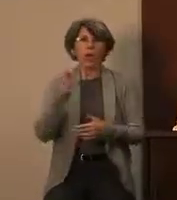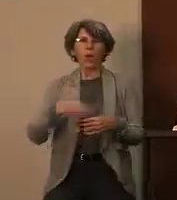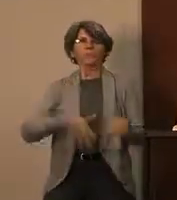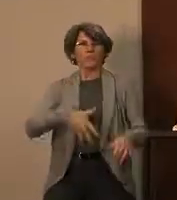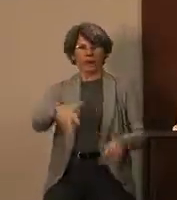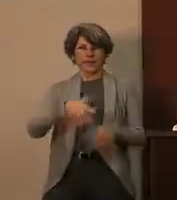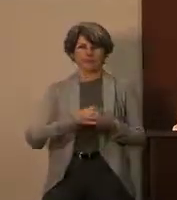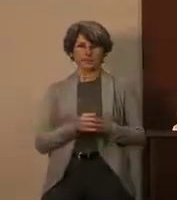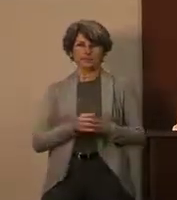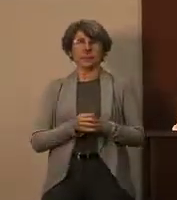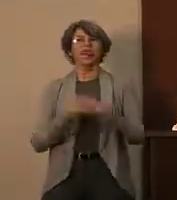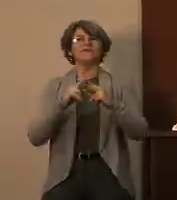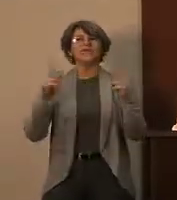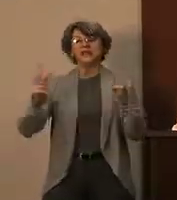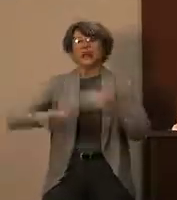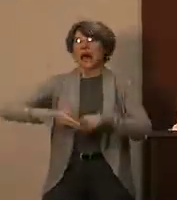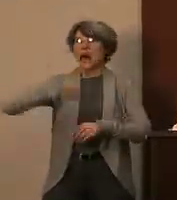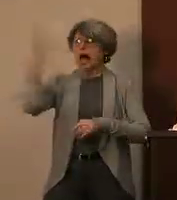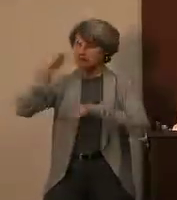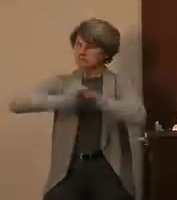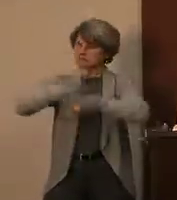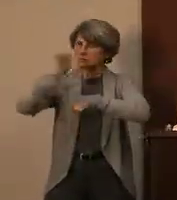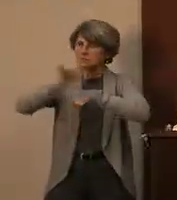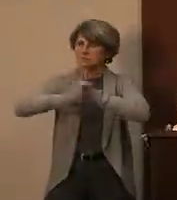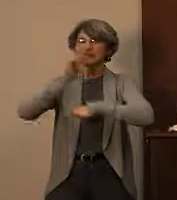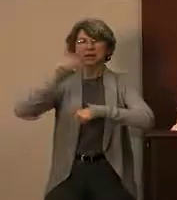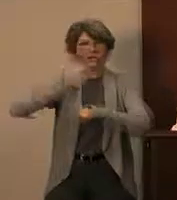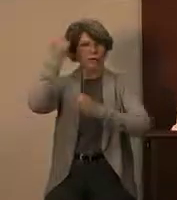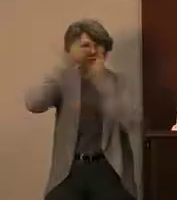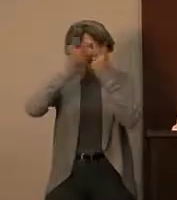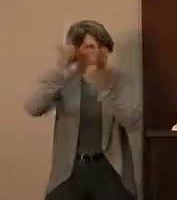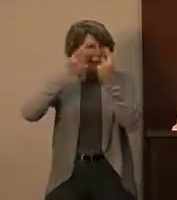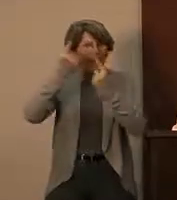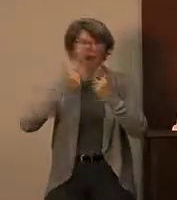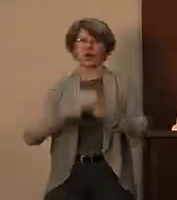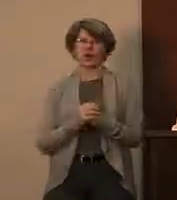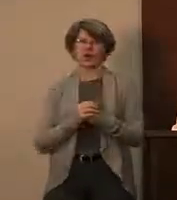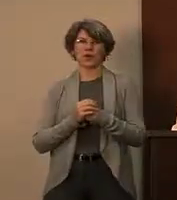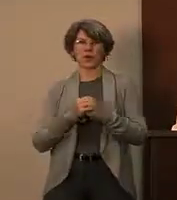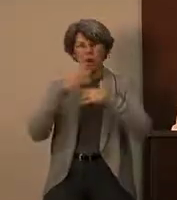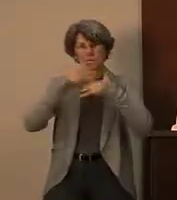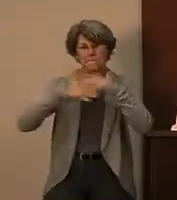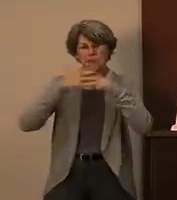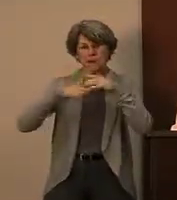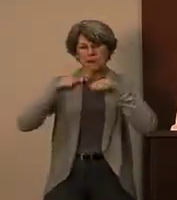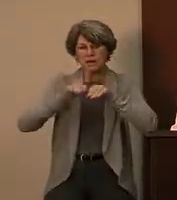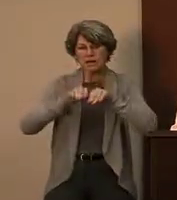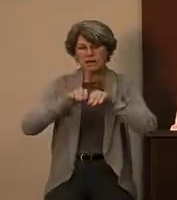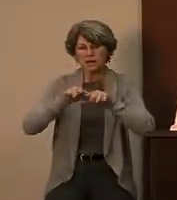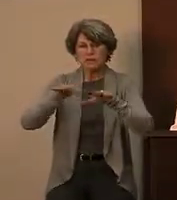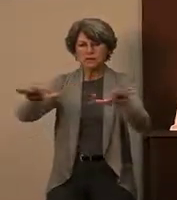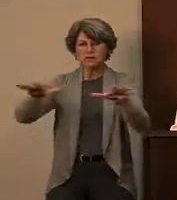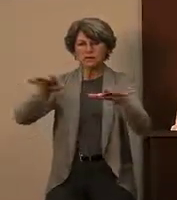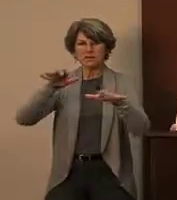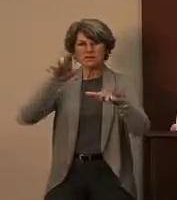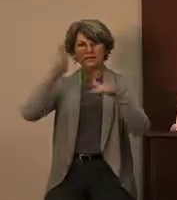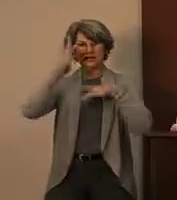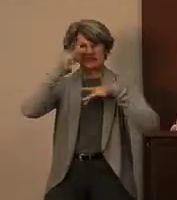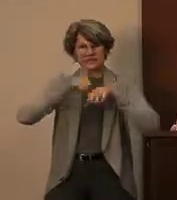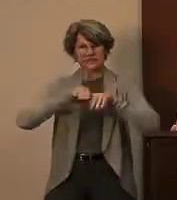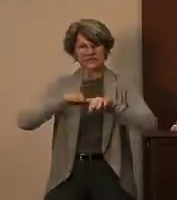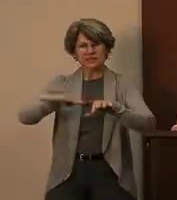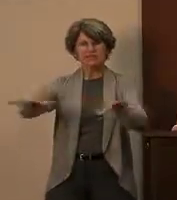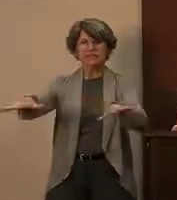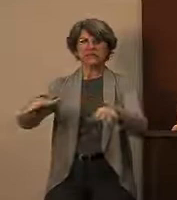Very, very high risk that we have to look at and think about, because this is how these bloodborne pathogens are carried, are anybody